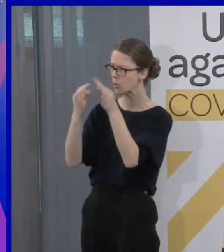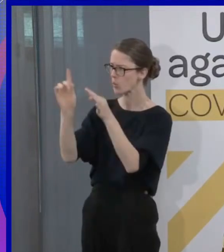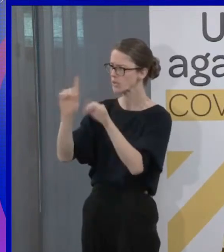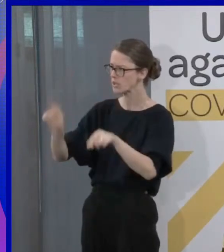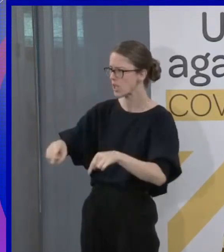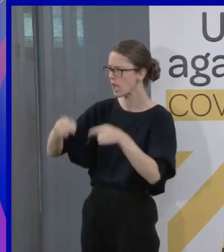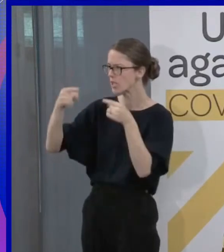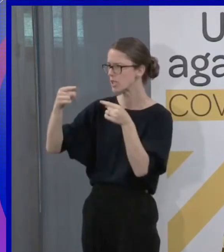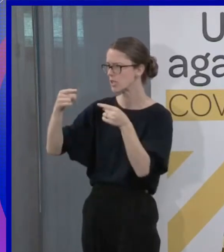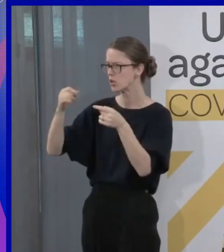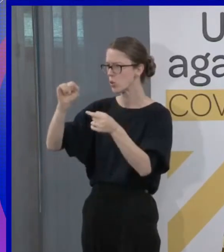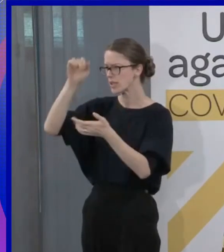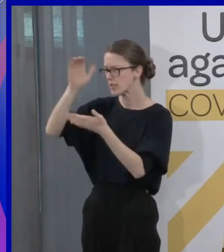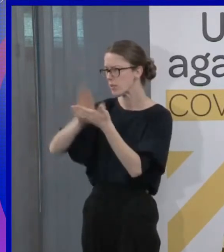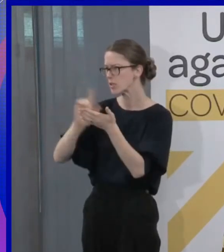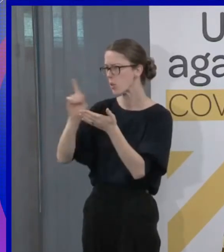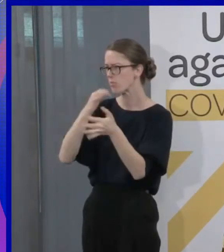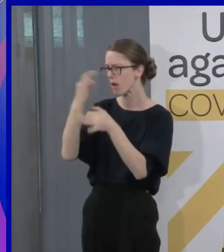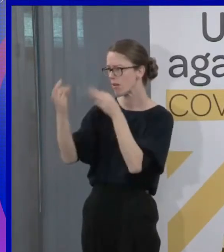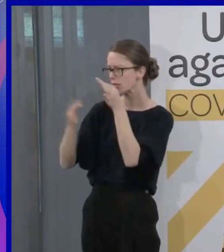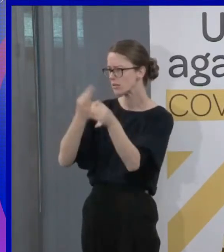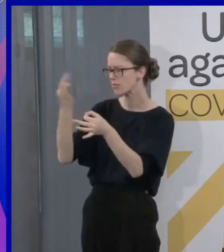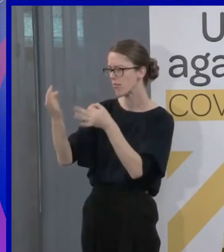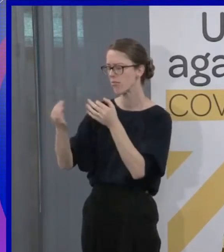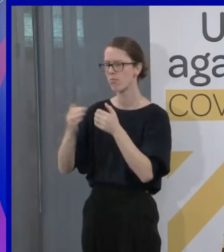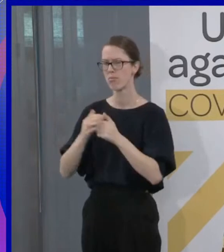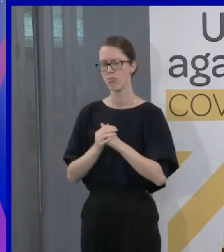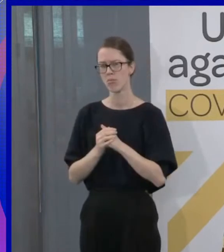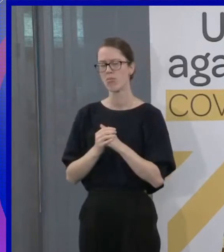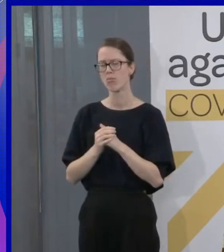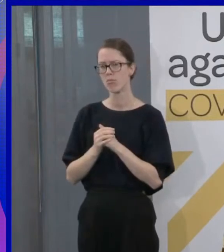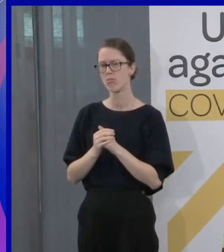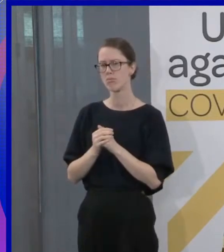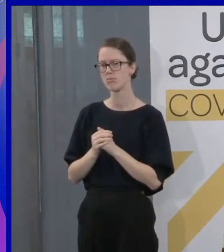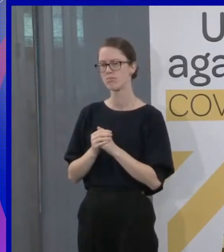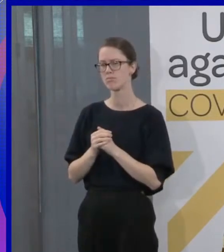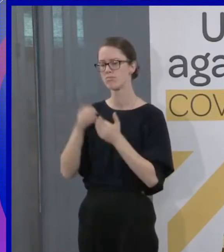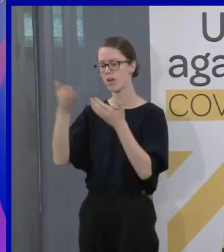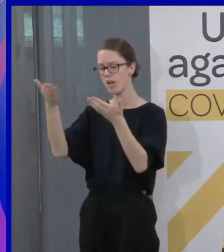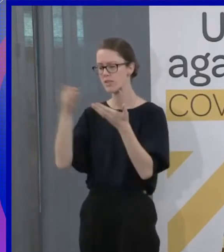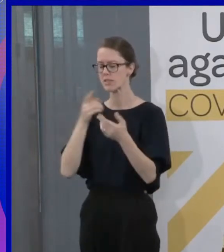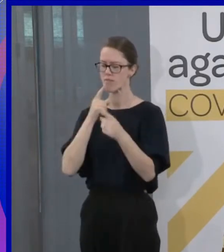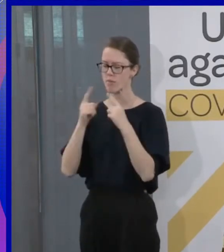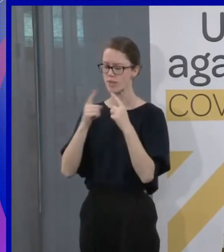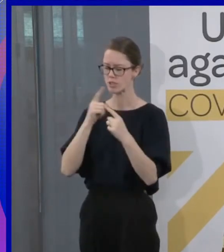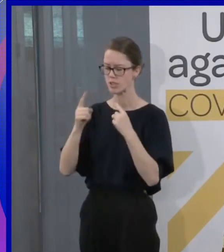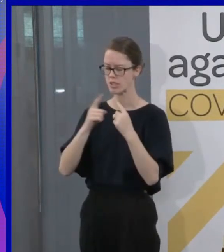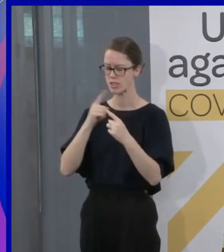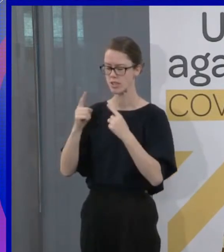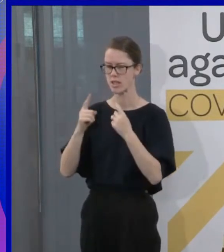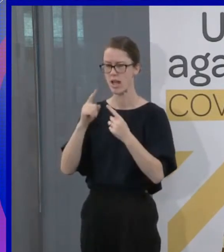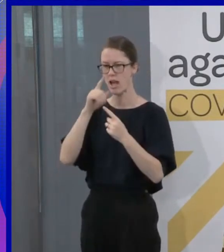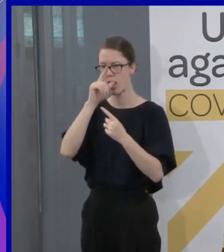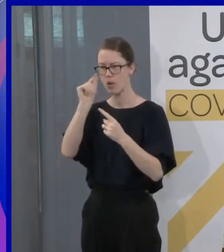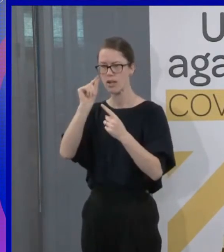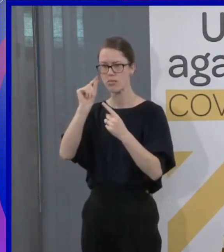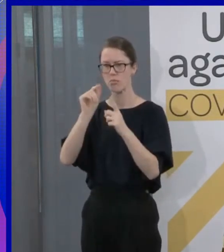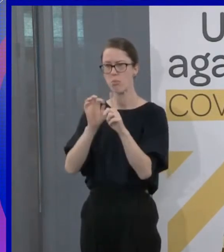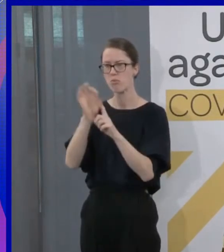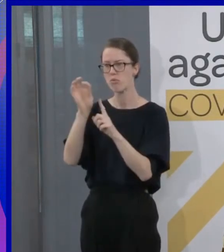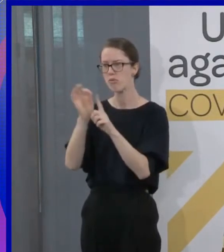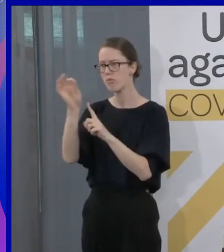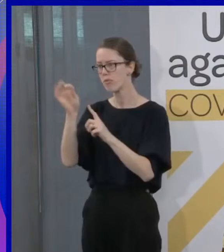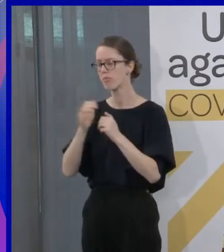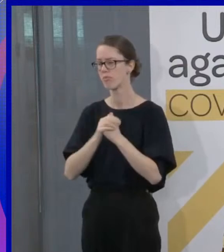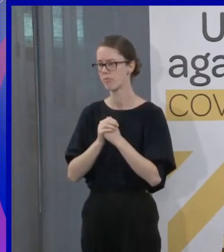and also what their experience was. Again, I think it provided us with some clues about how things could be strengthened. And most